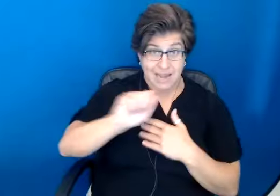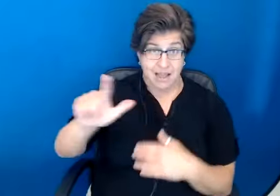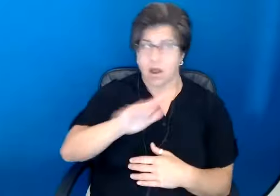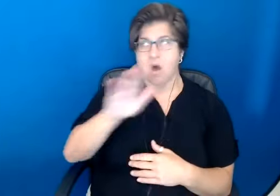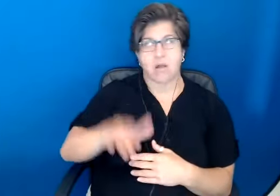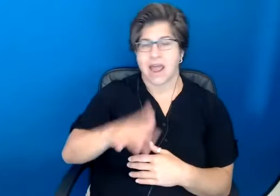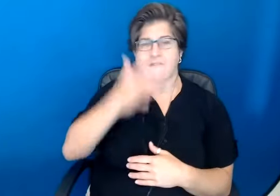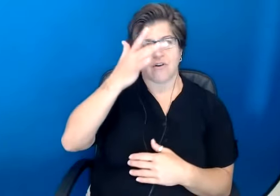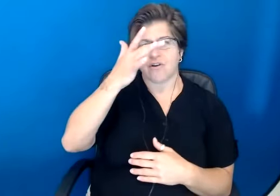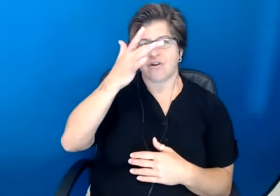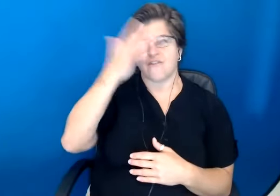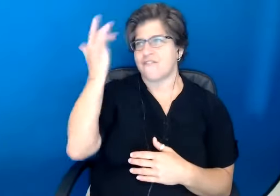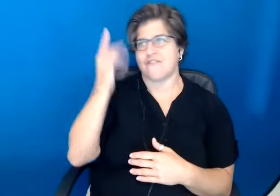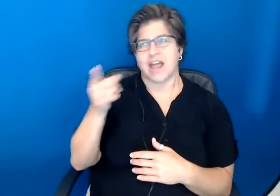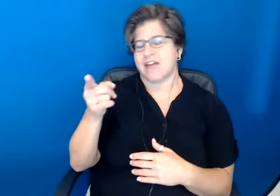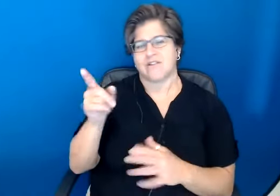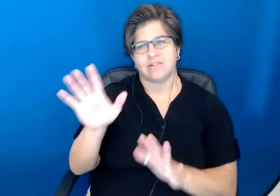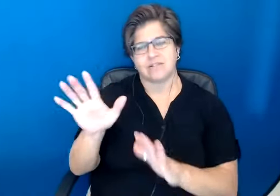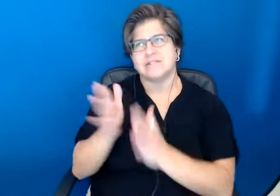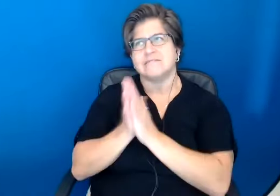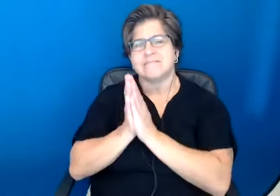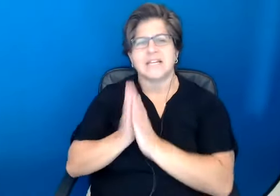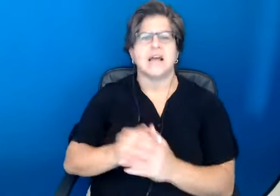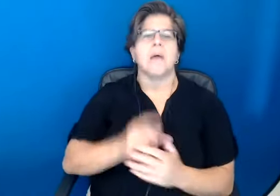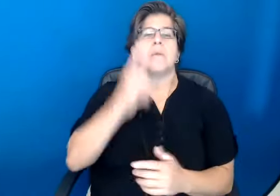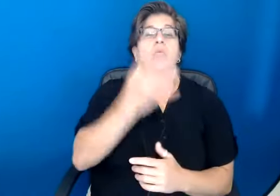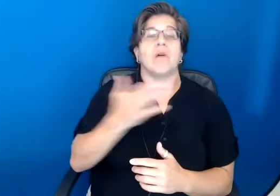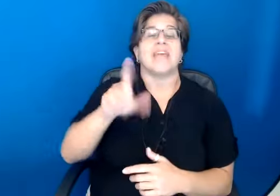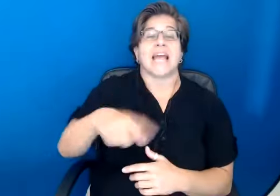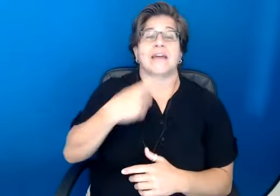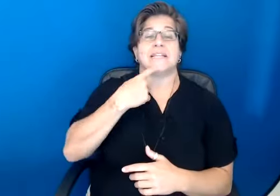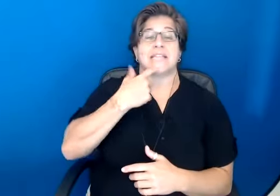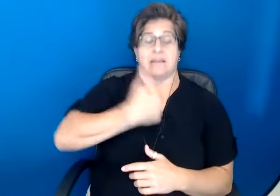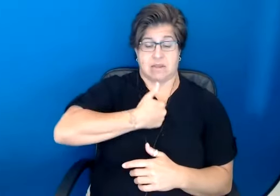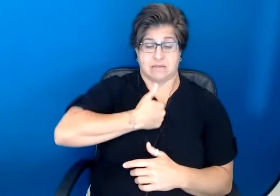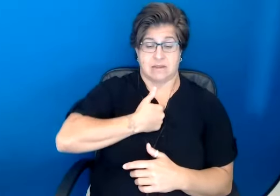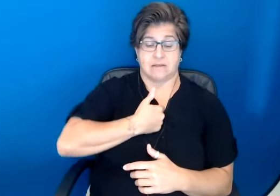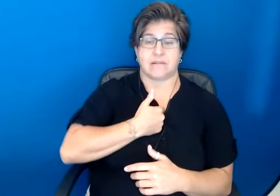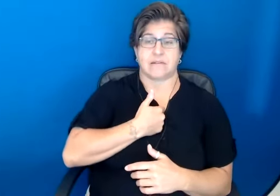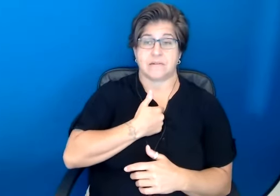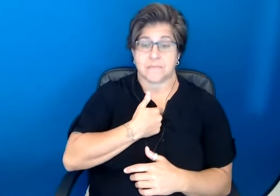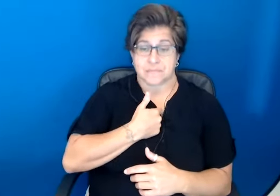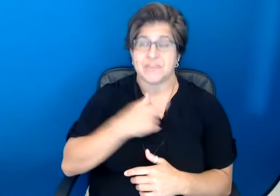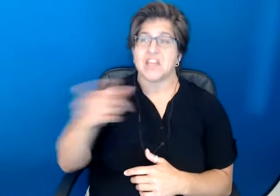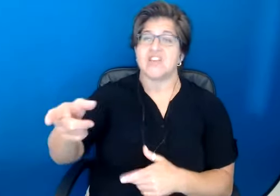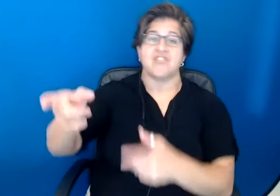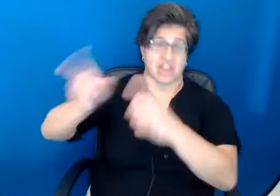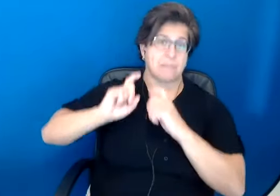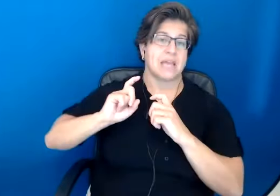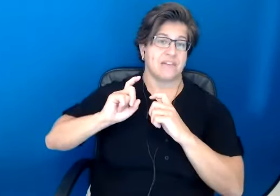I'm in PI just now, PI coordinator for my area, and the lockdown time will be added on to the end. So